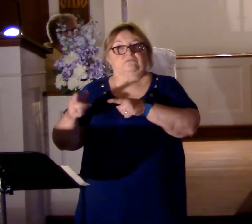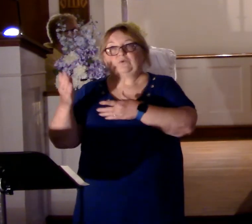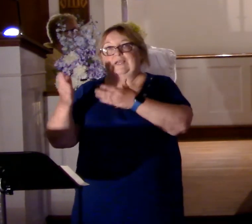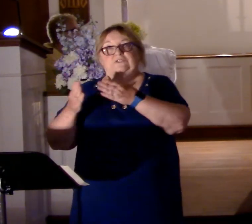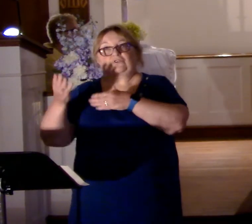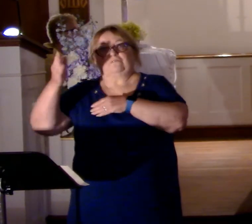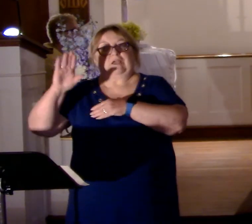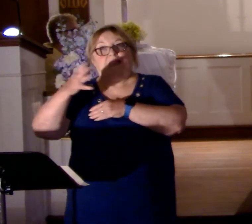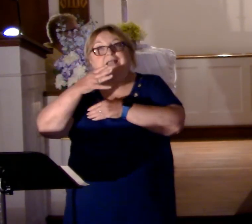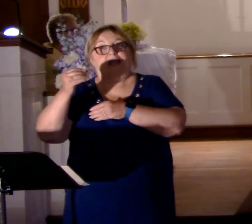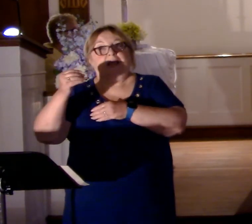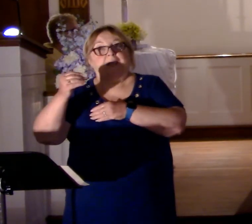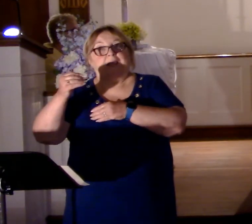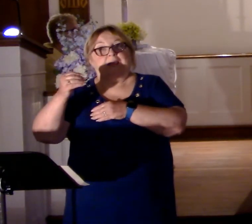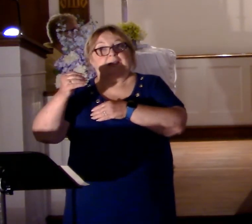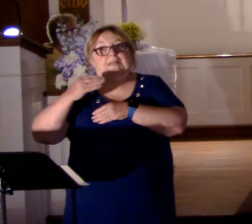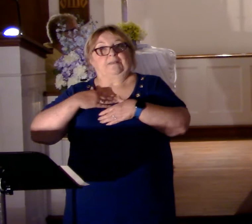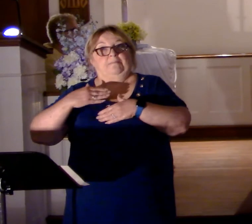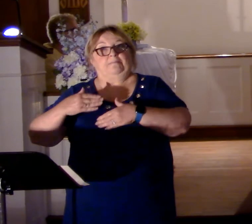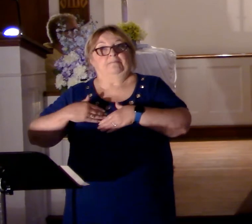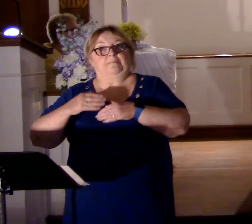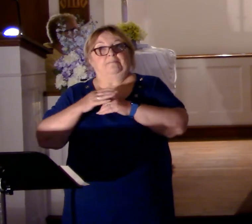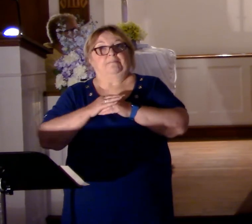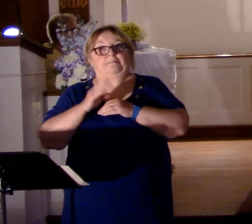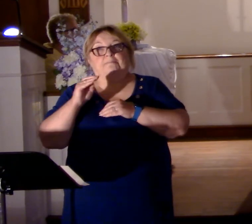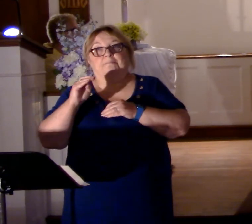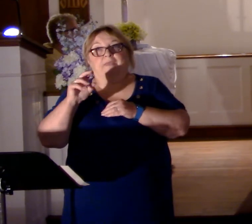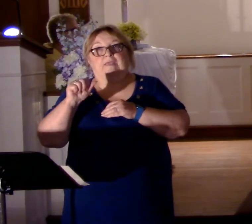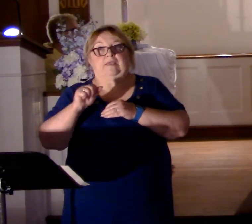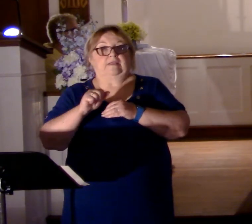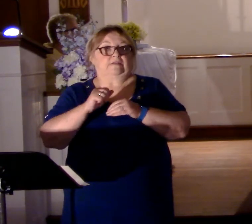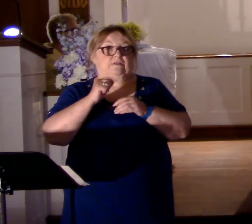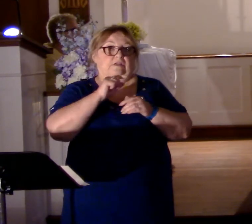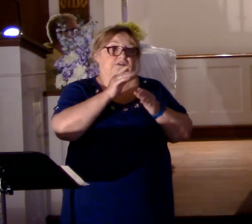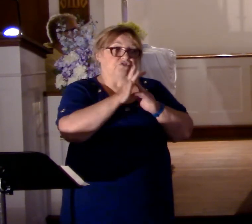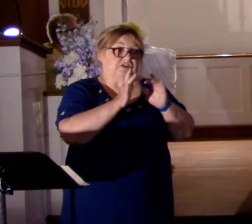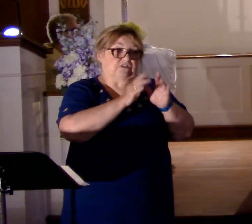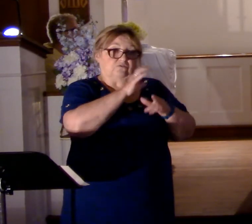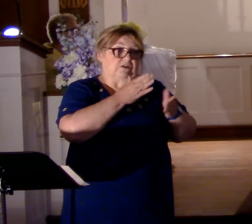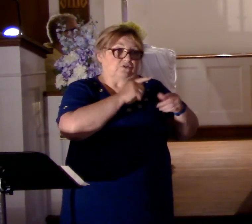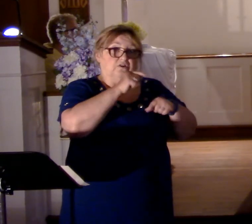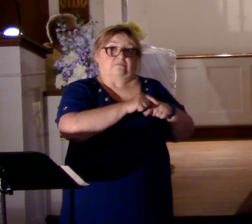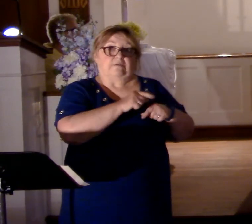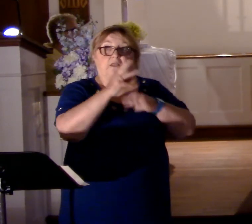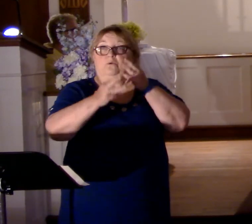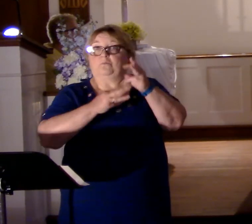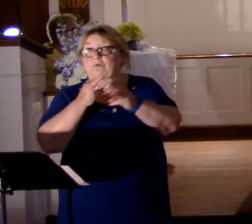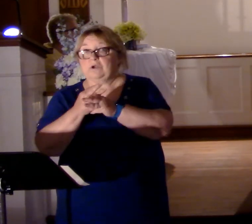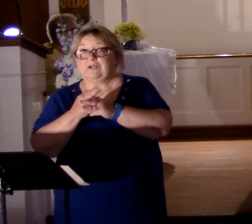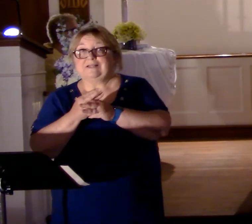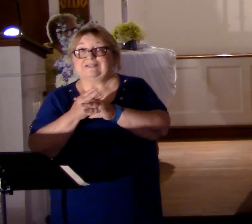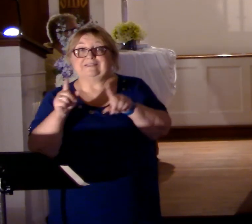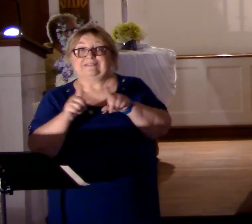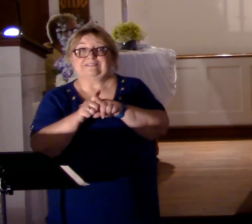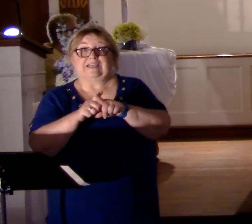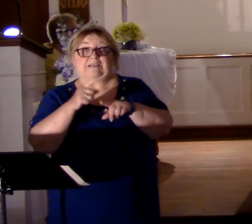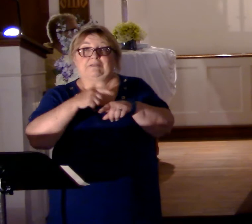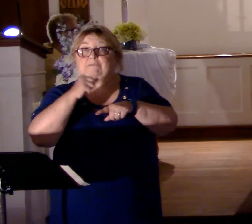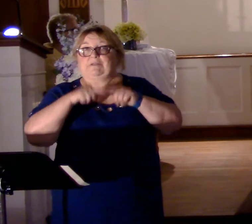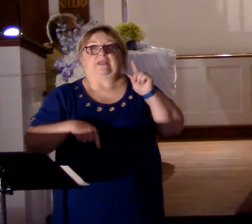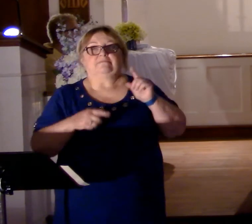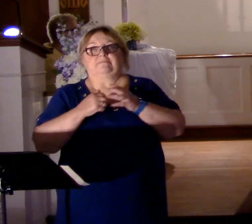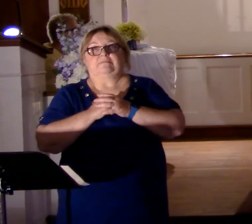serve God and mammon. No one can serve Jesus Christ and the world at the same